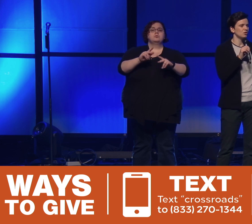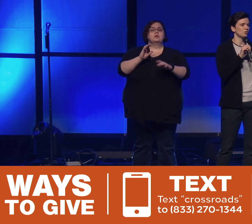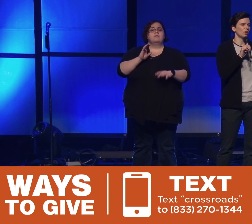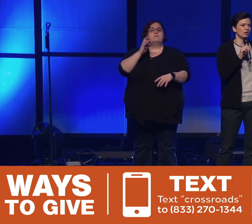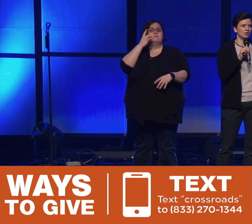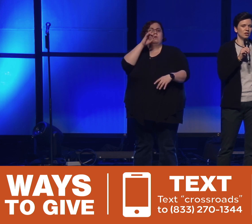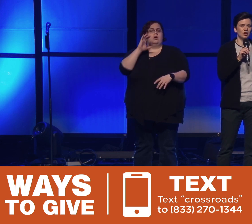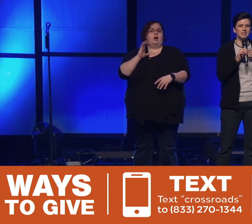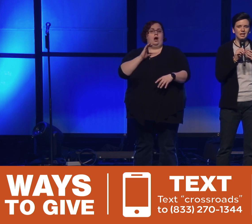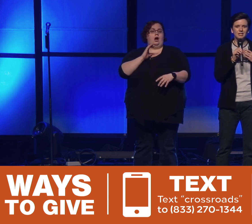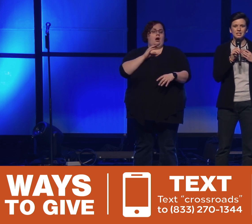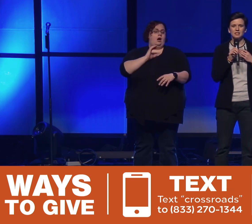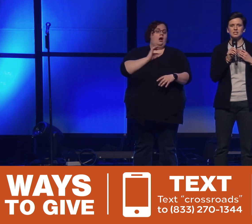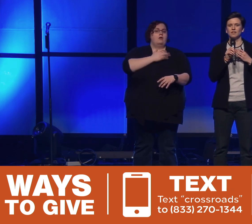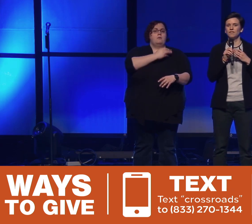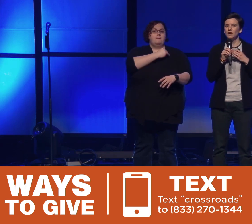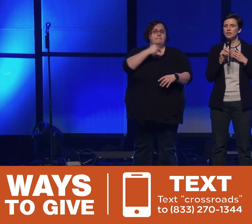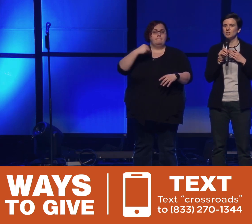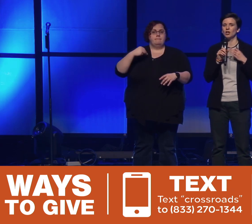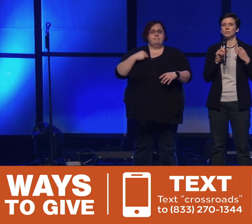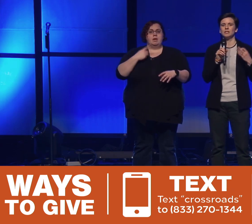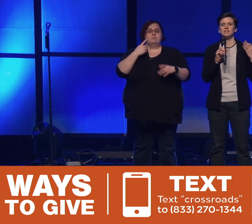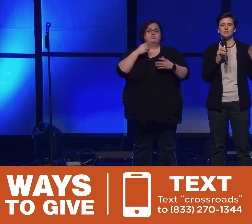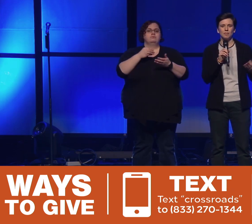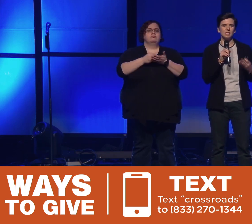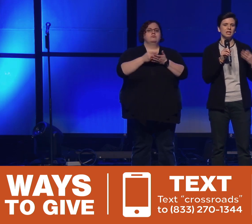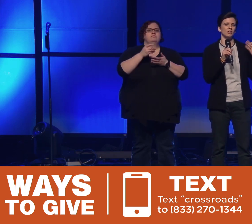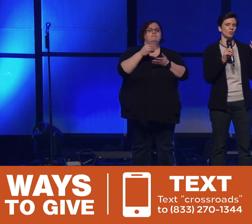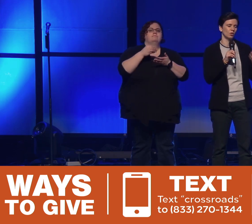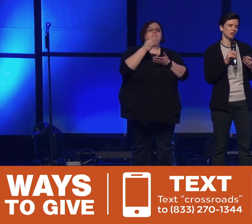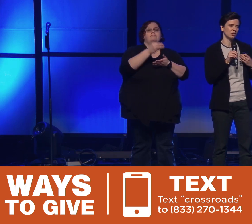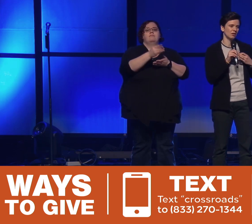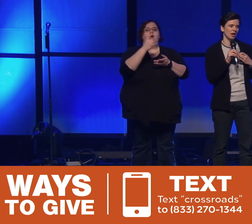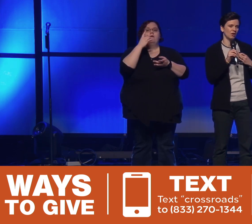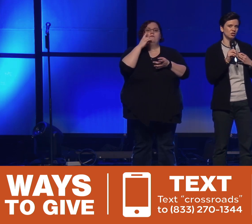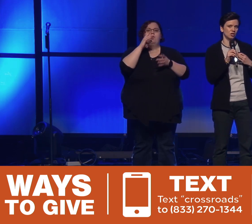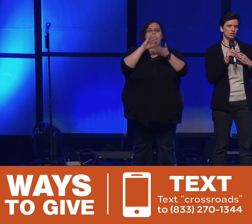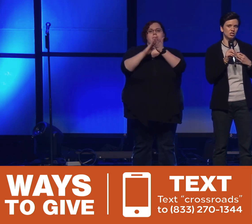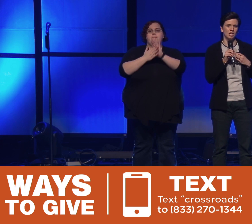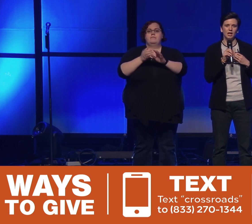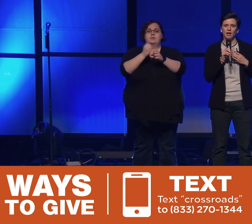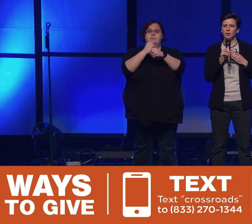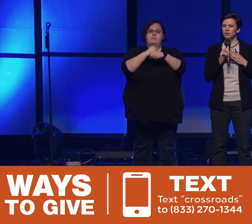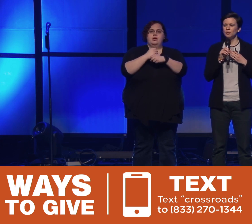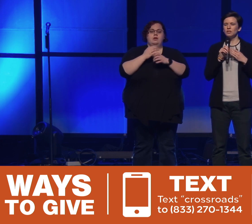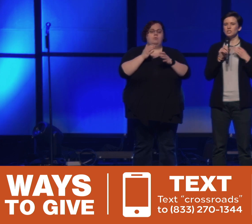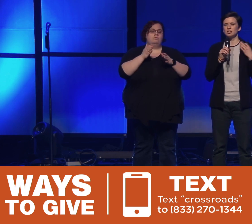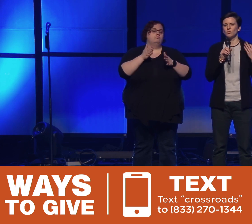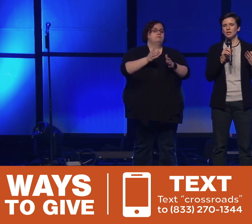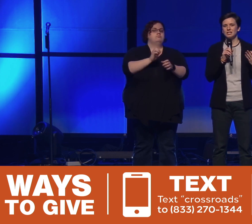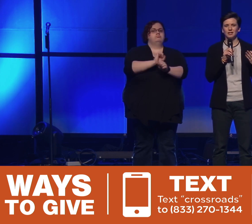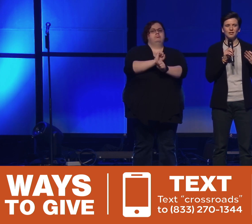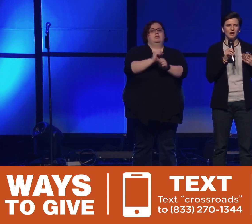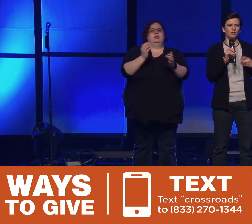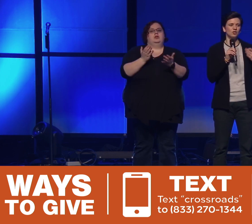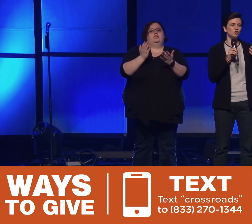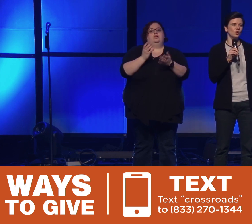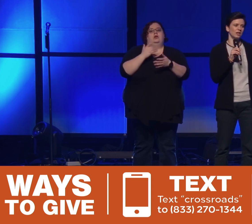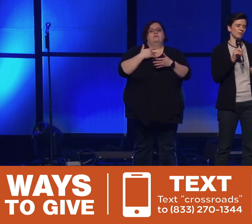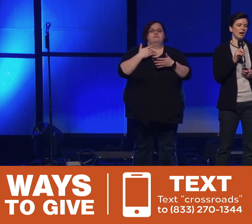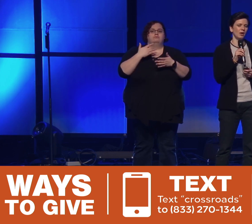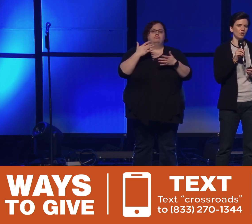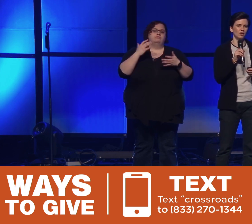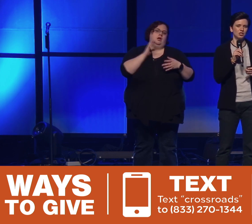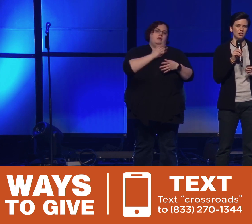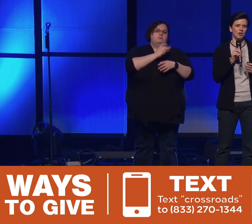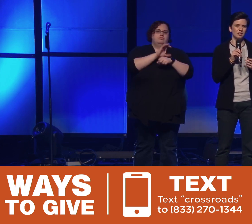our members, regular attendees, to fund our peacemaking work here at our church. And really just a way to live out the